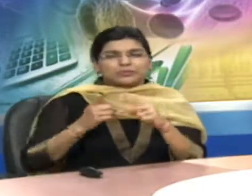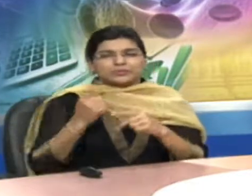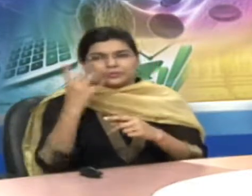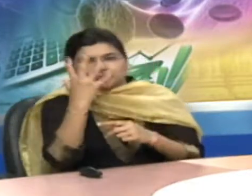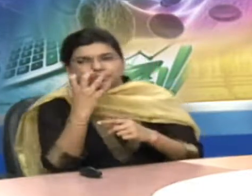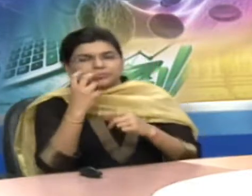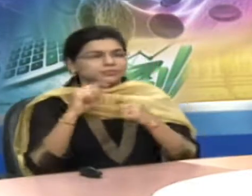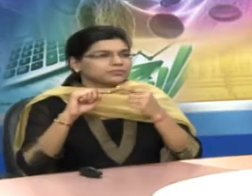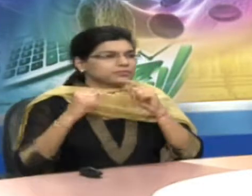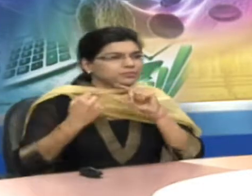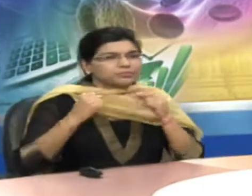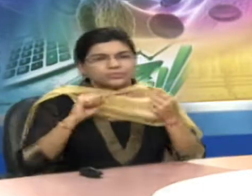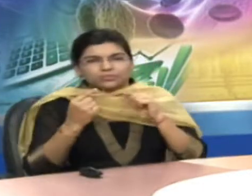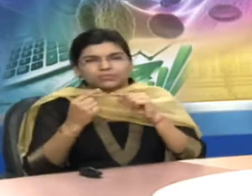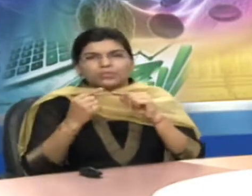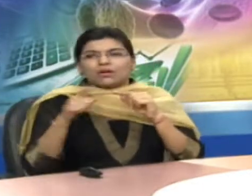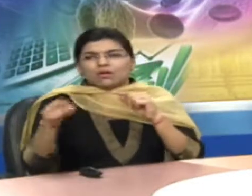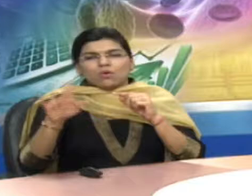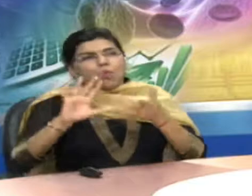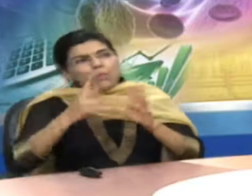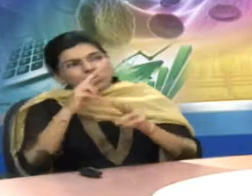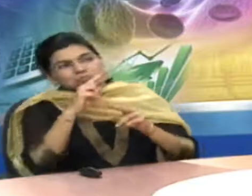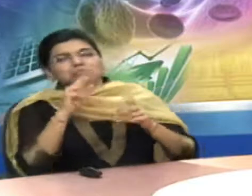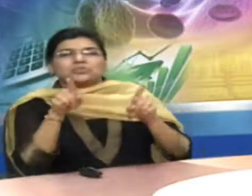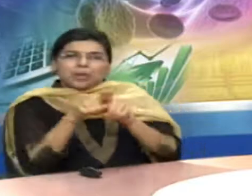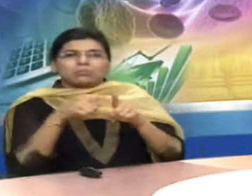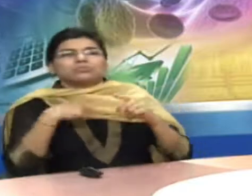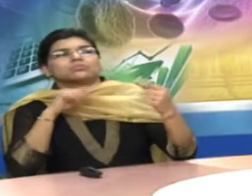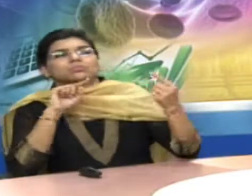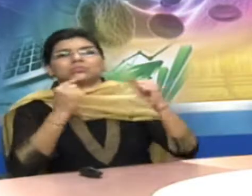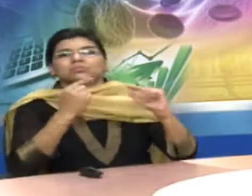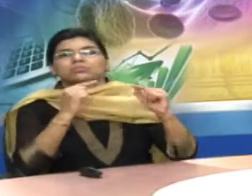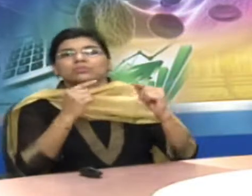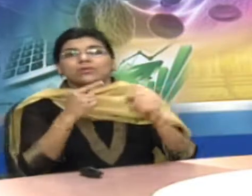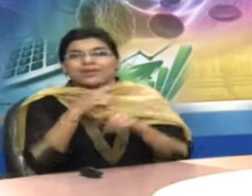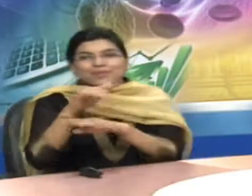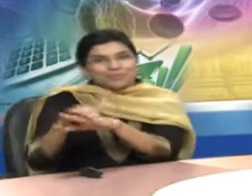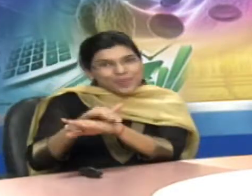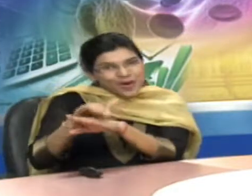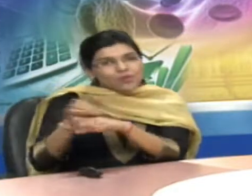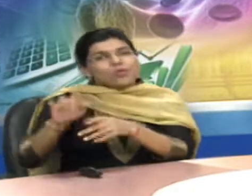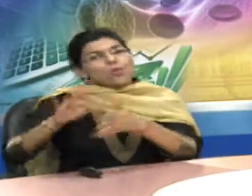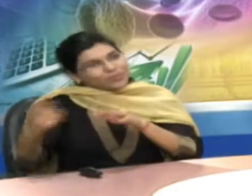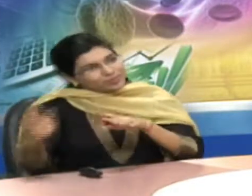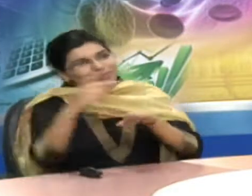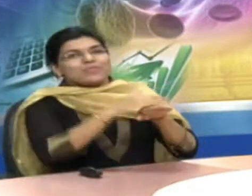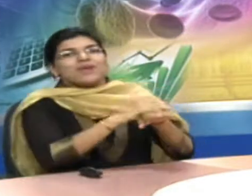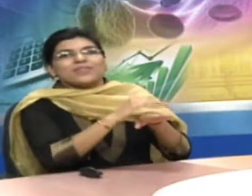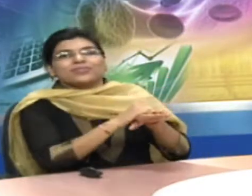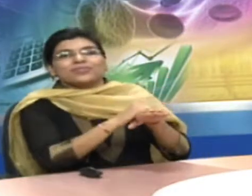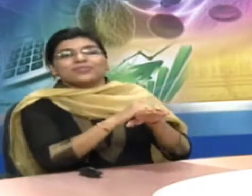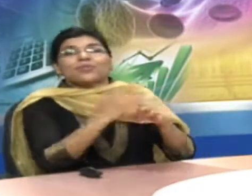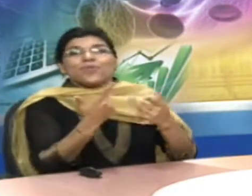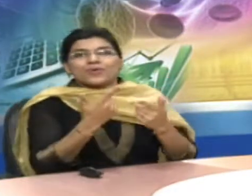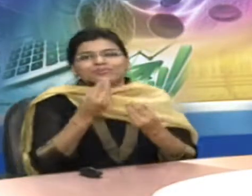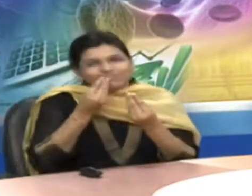they also dislike us in return. So it is natural and obvious,